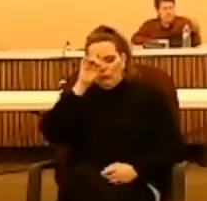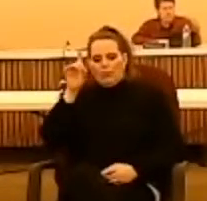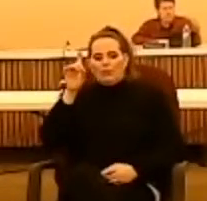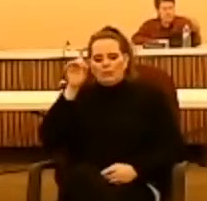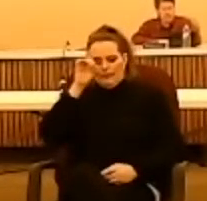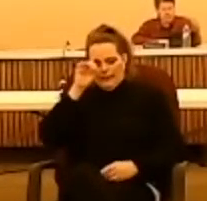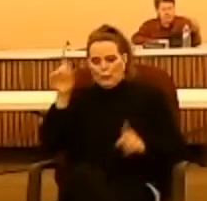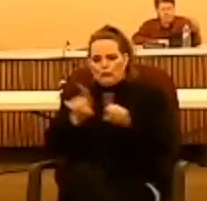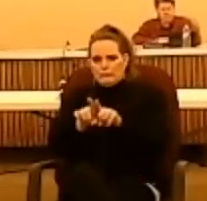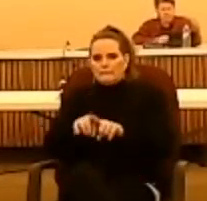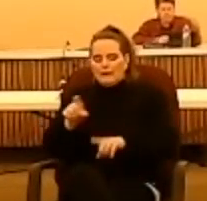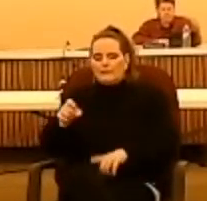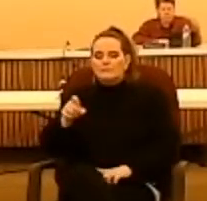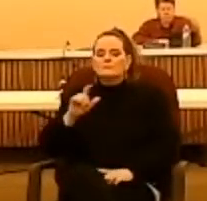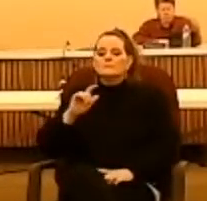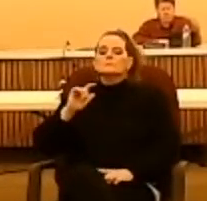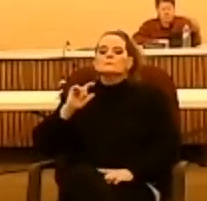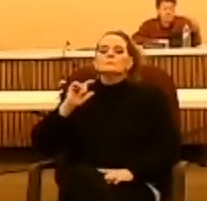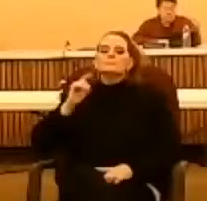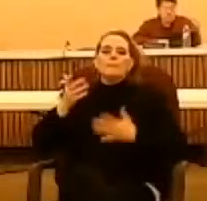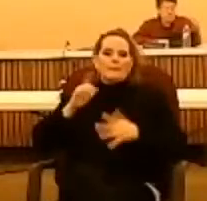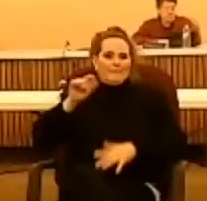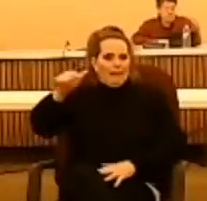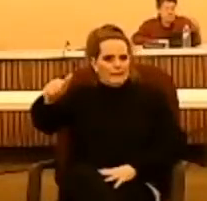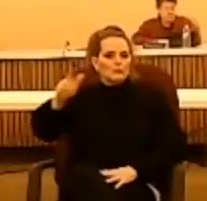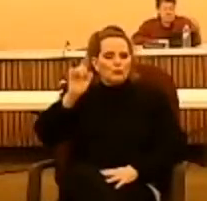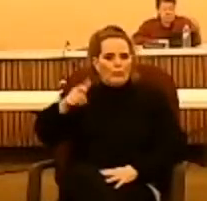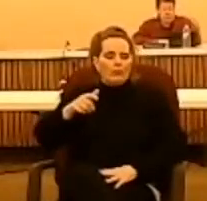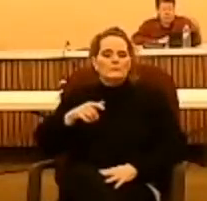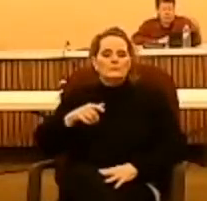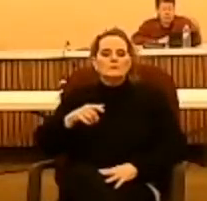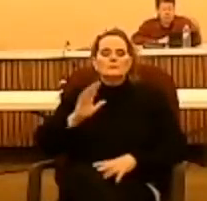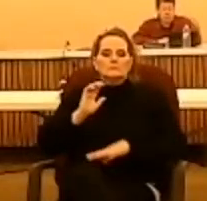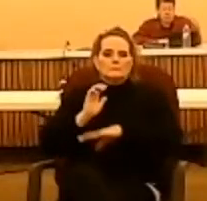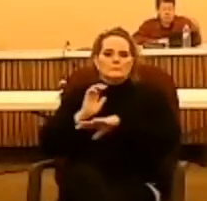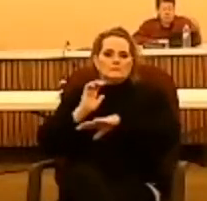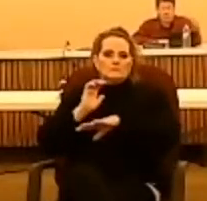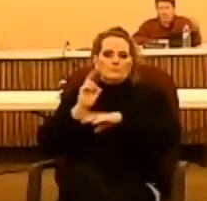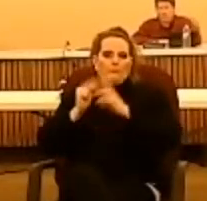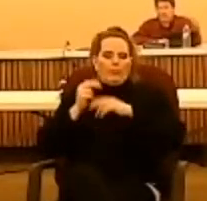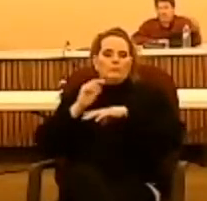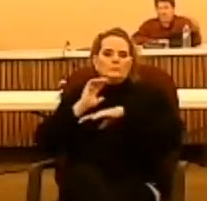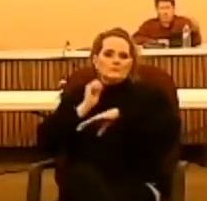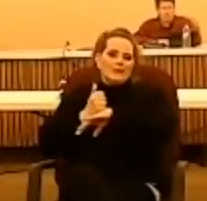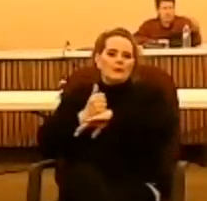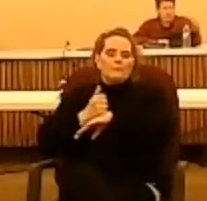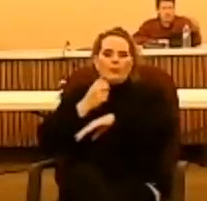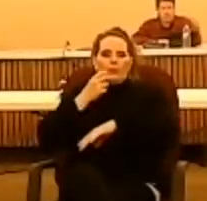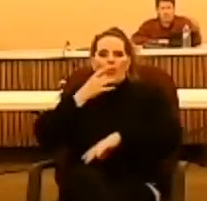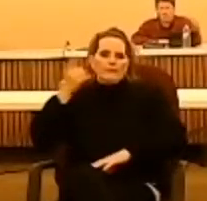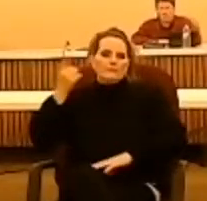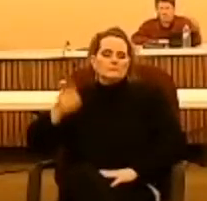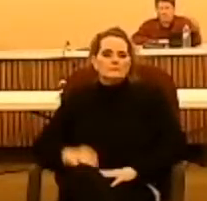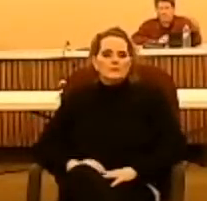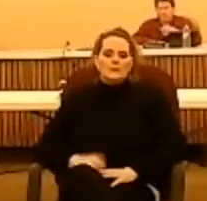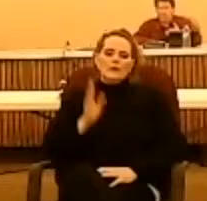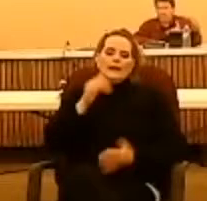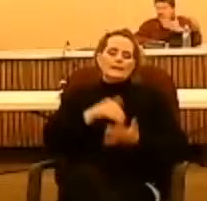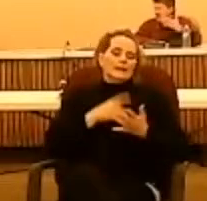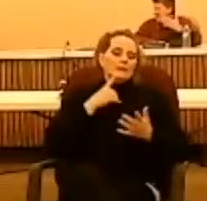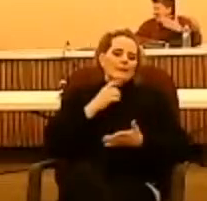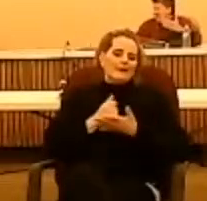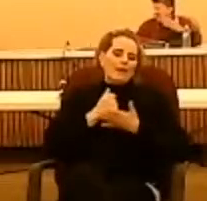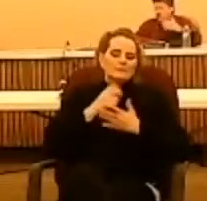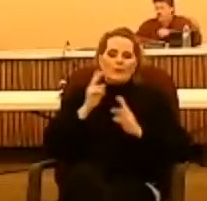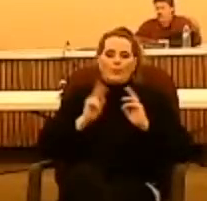So so that's really good news, because again, it helps out the rest of the folks who come